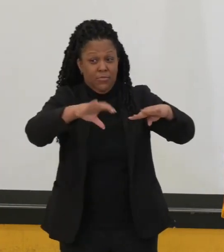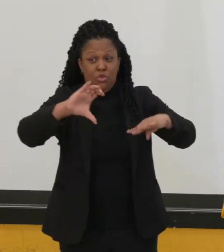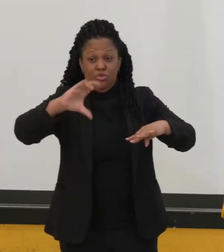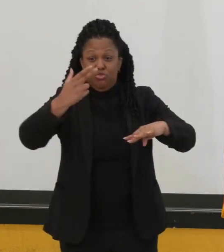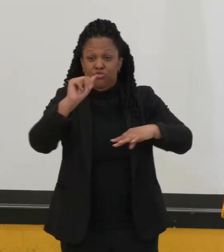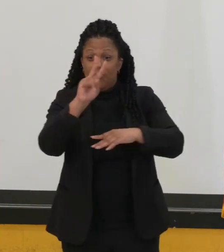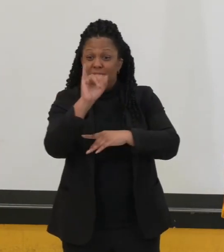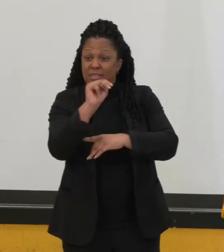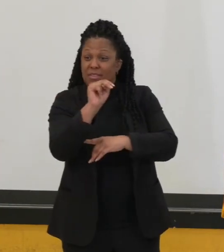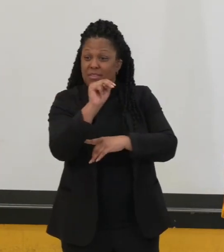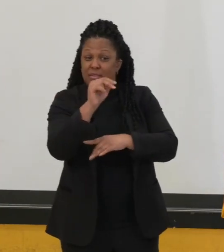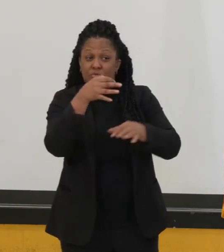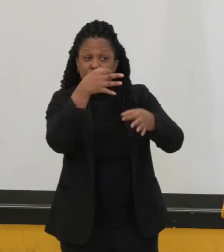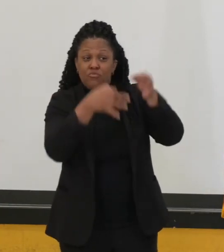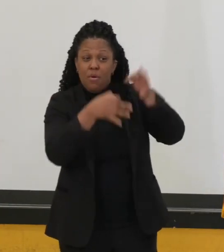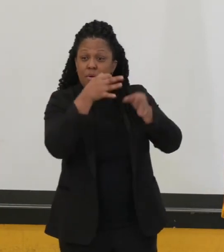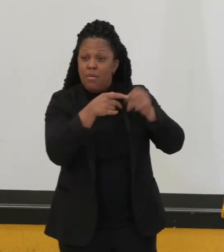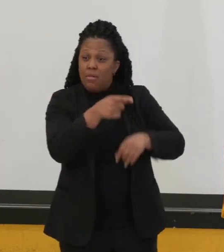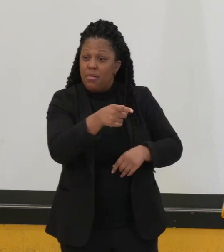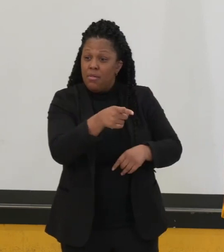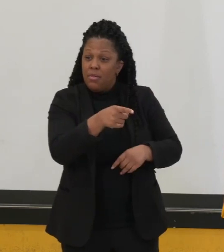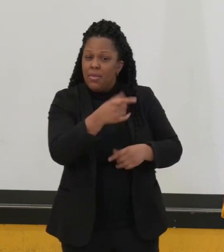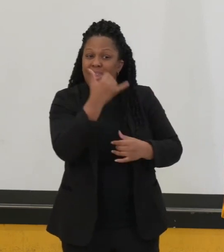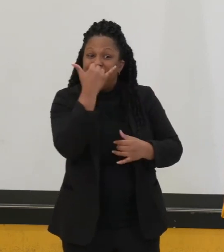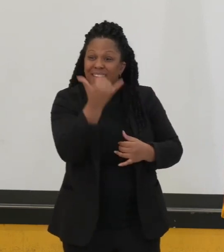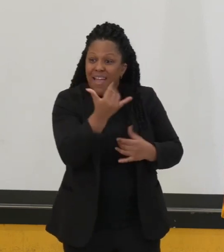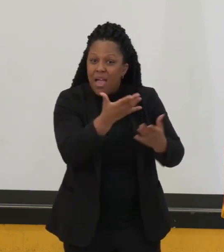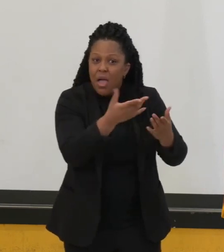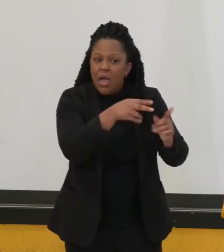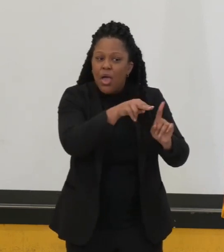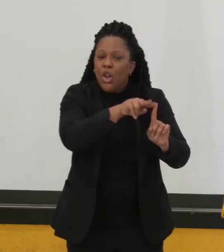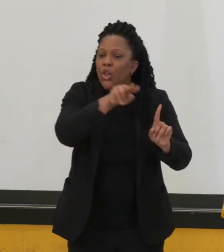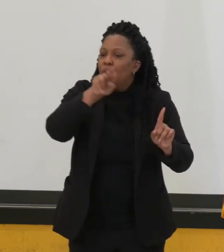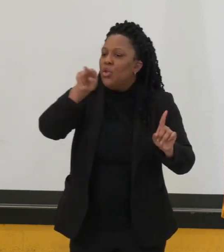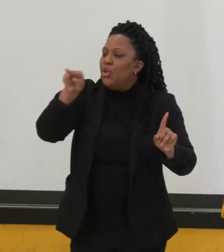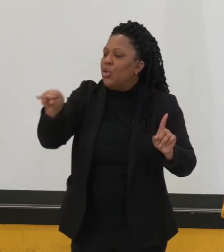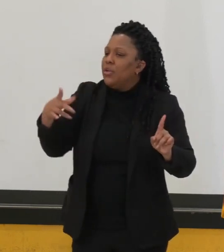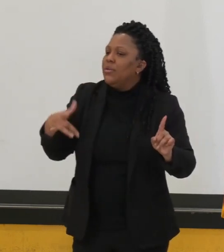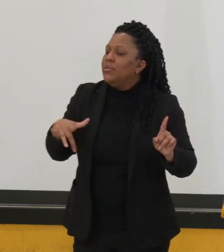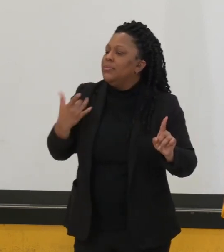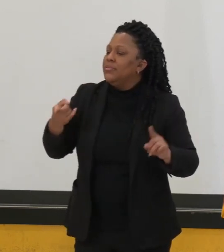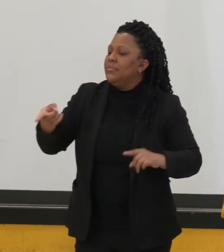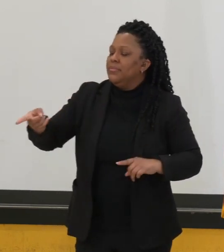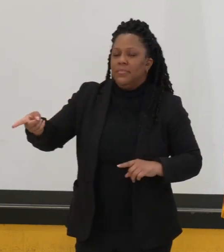there's justice. But let me tell you, someone landing in jail